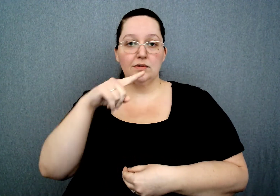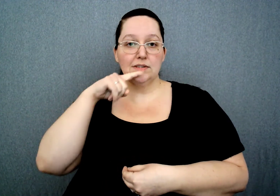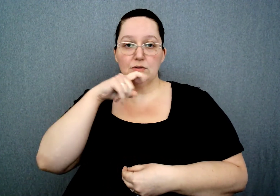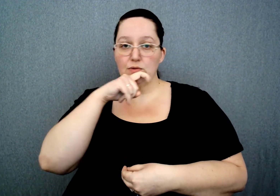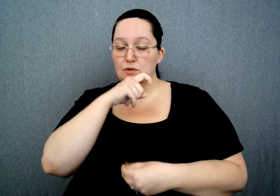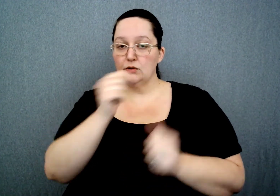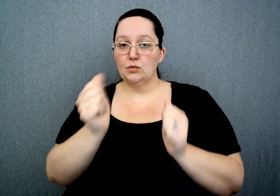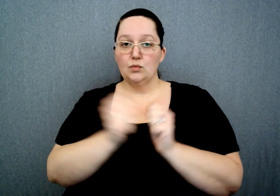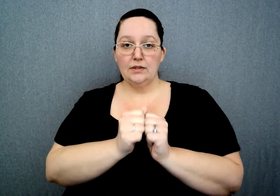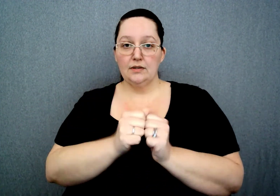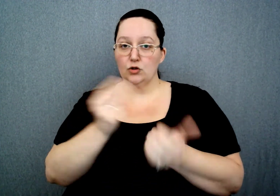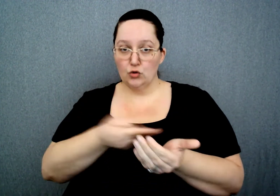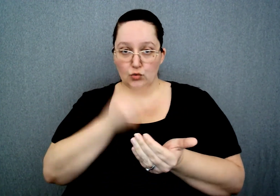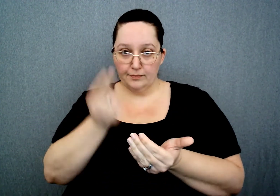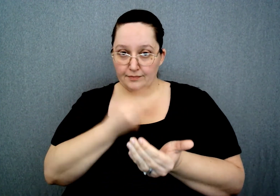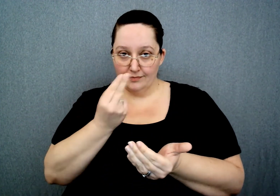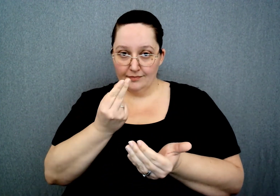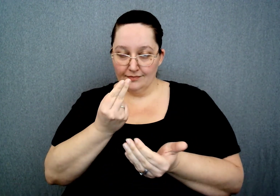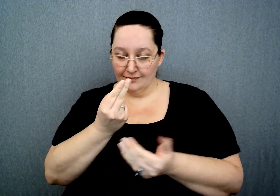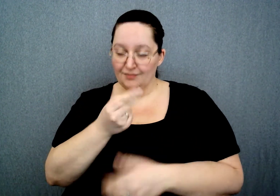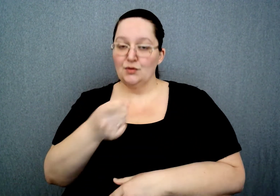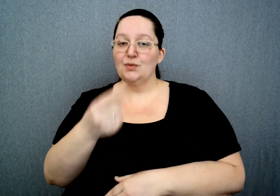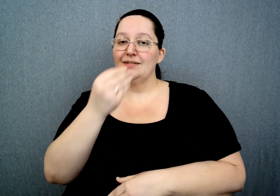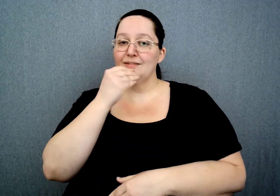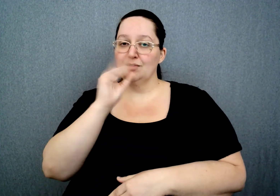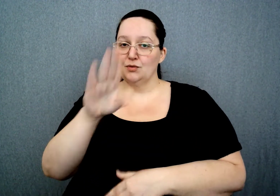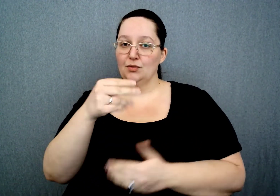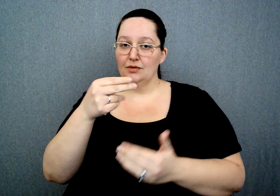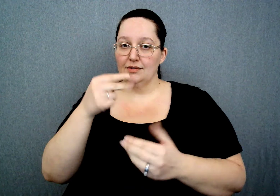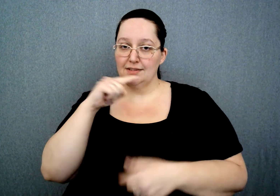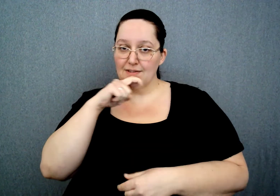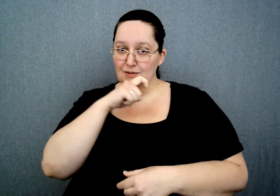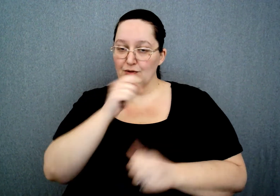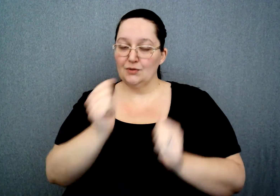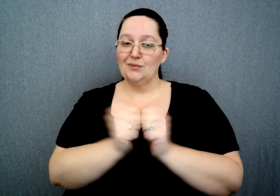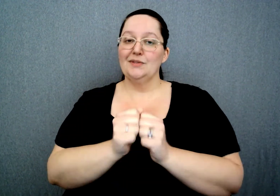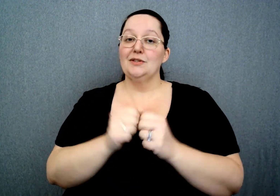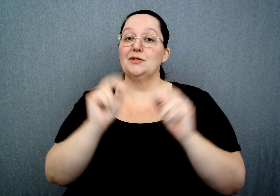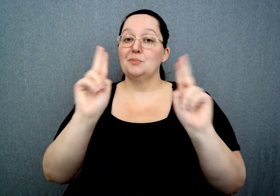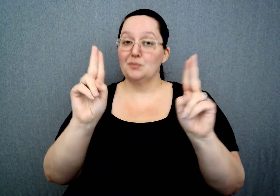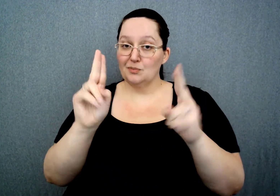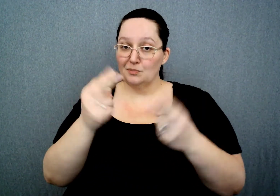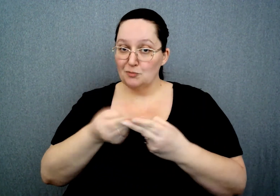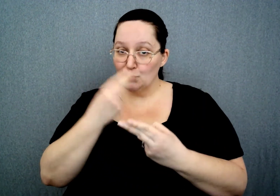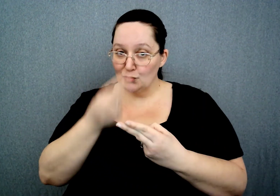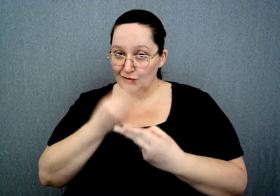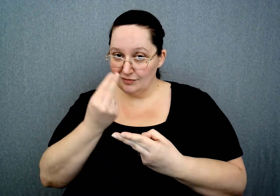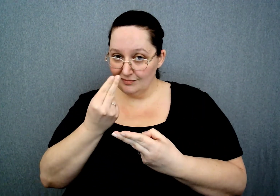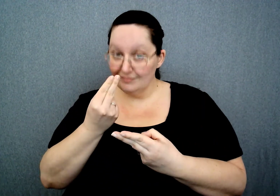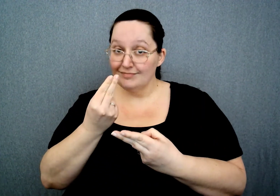your cereal with soup. You eat your cereal with a spoon.